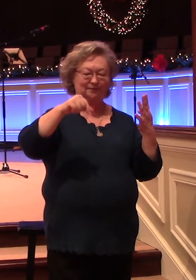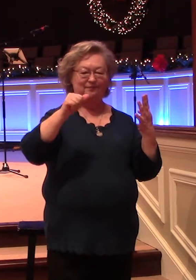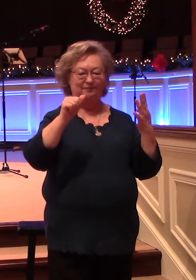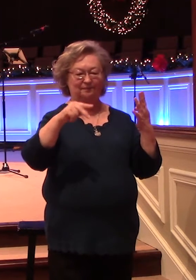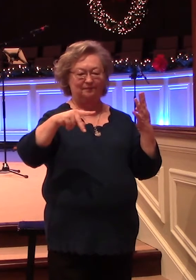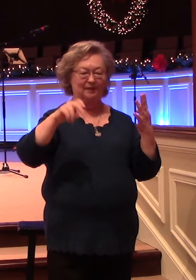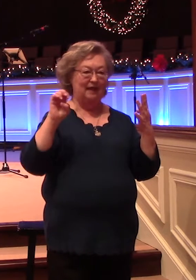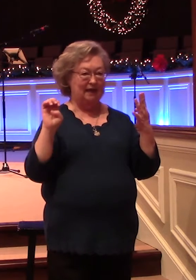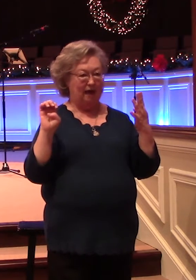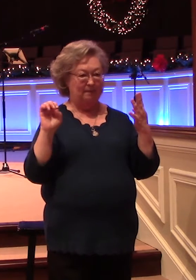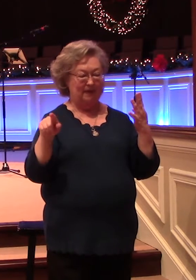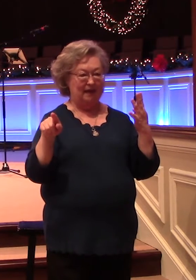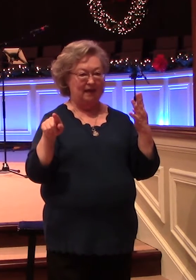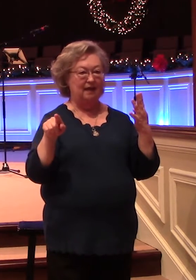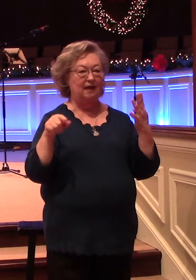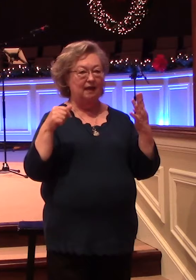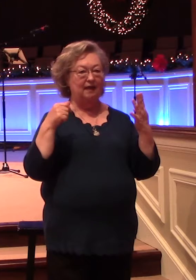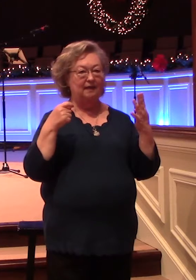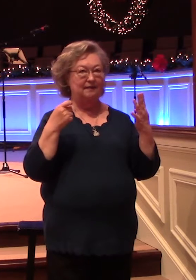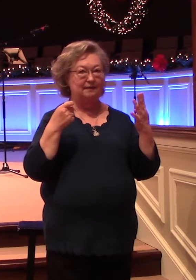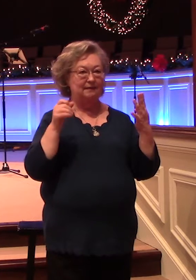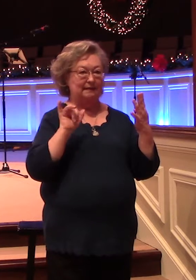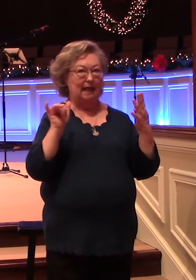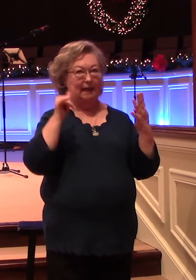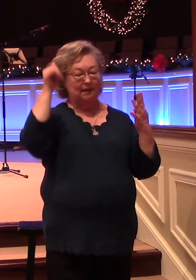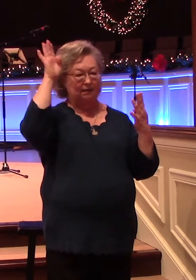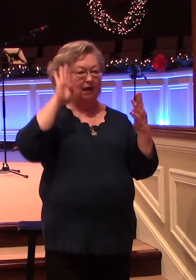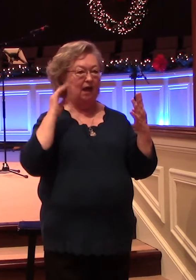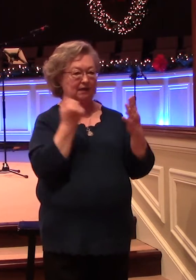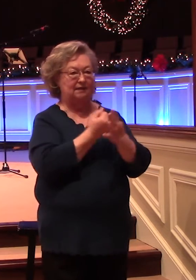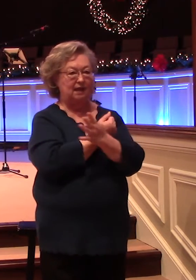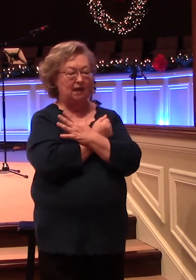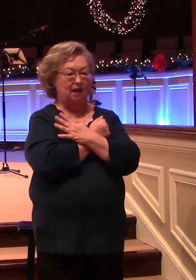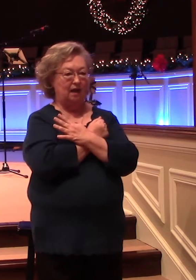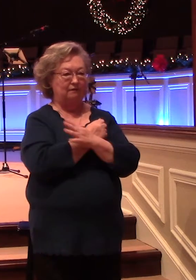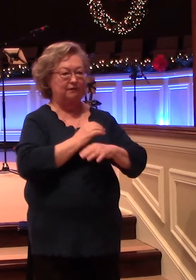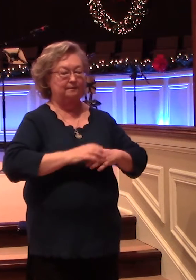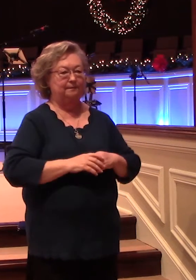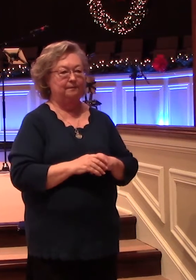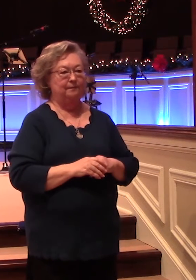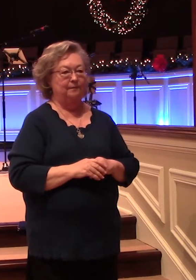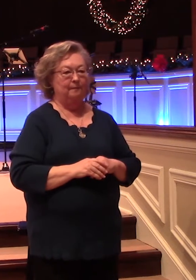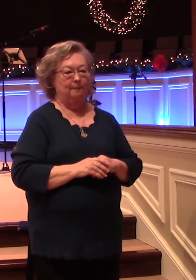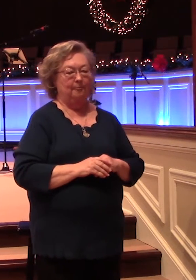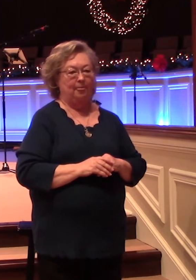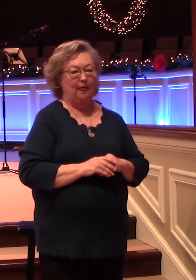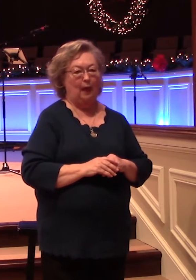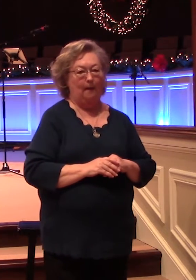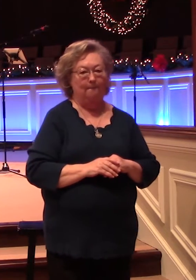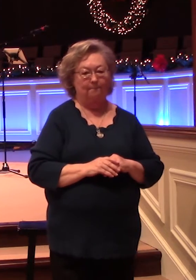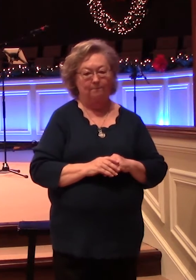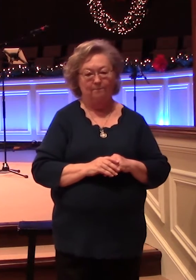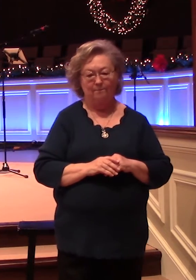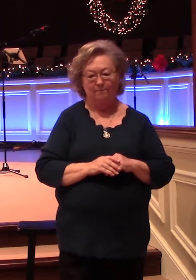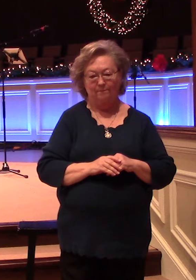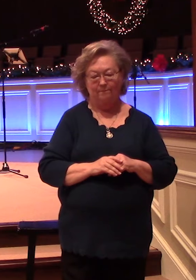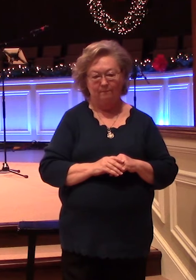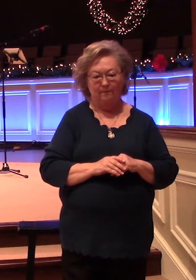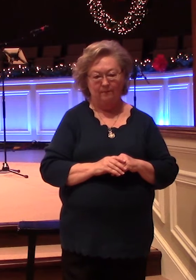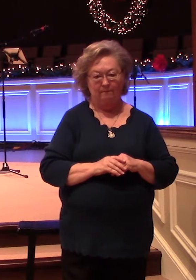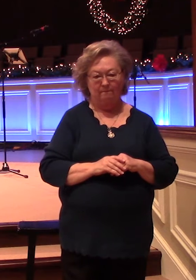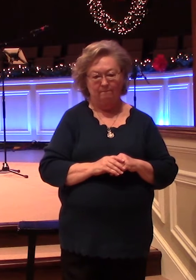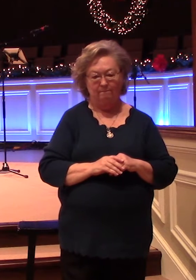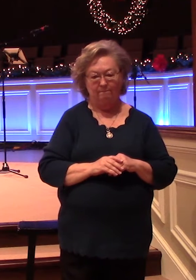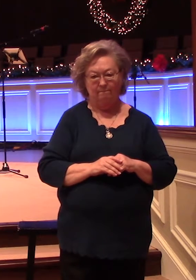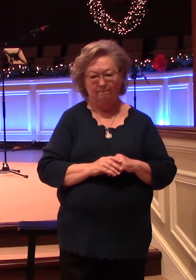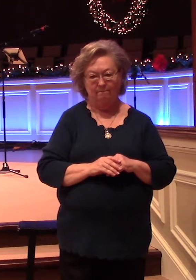century. Sort of by a non-Christian might have meant sort of a beneficence or sort of someone with a whole lot that might